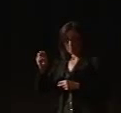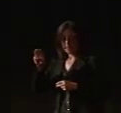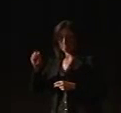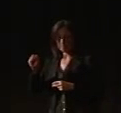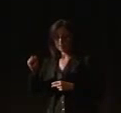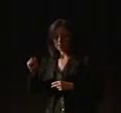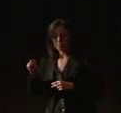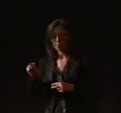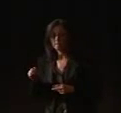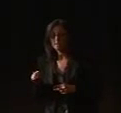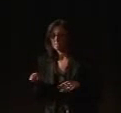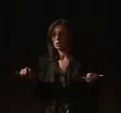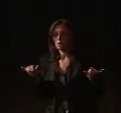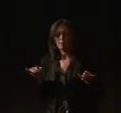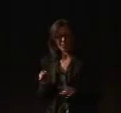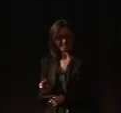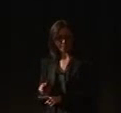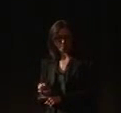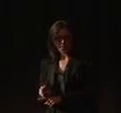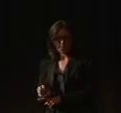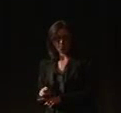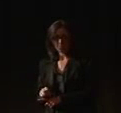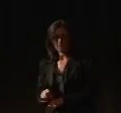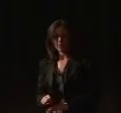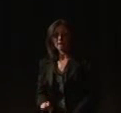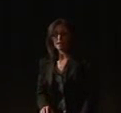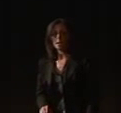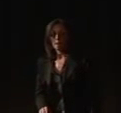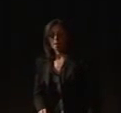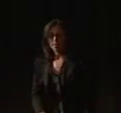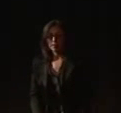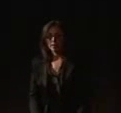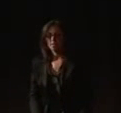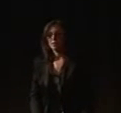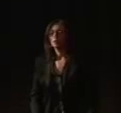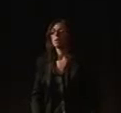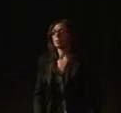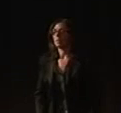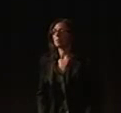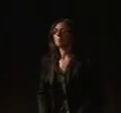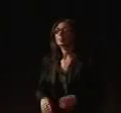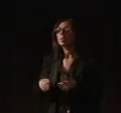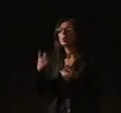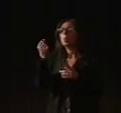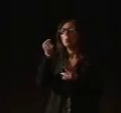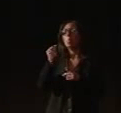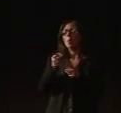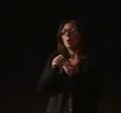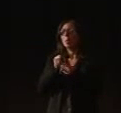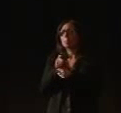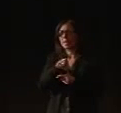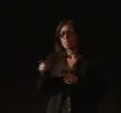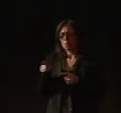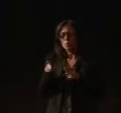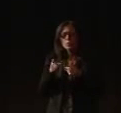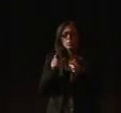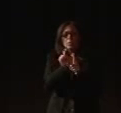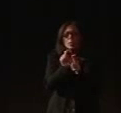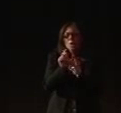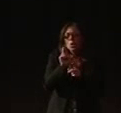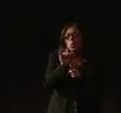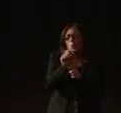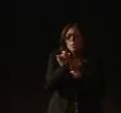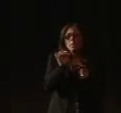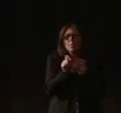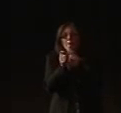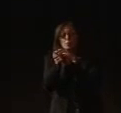this is, you know, what makes them the units of evolution? And so Richard Dawkins answers that they